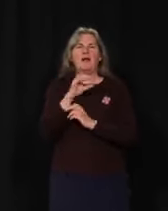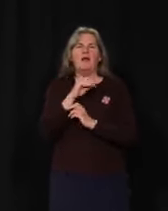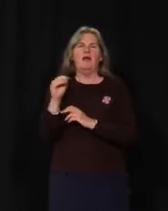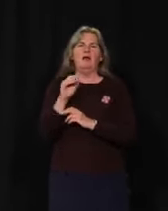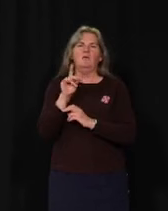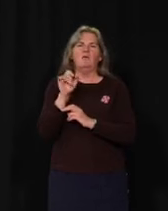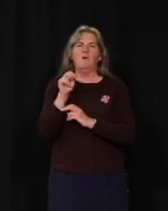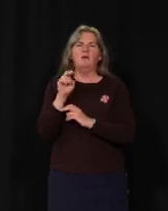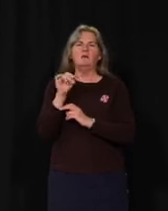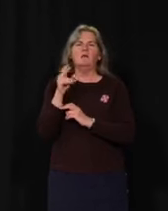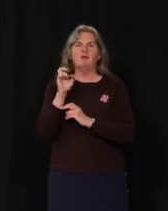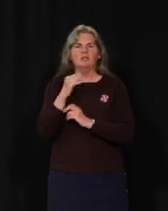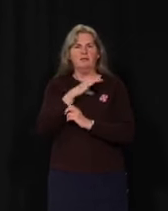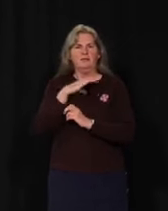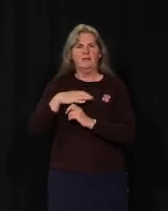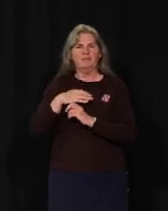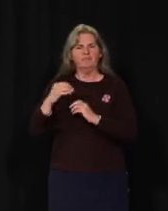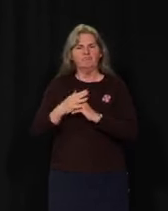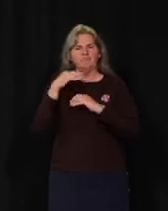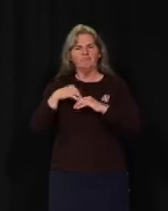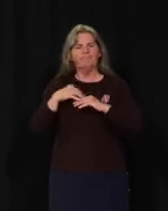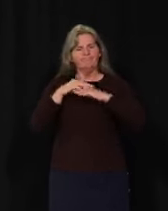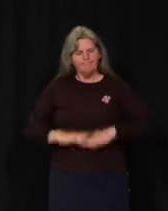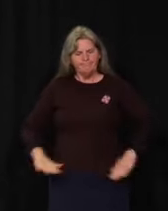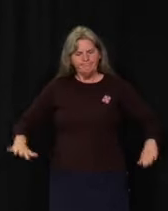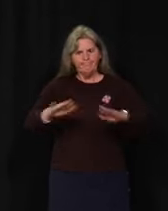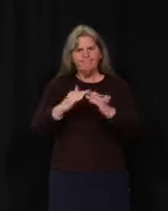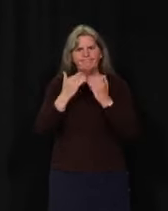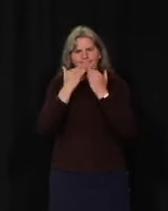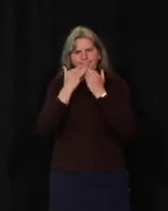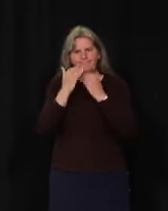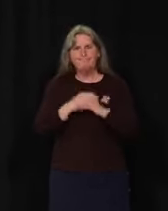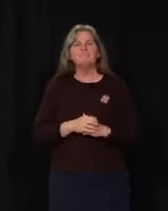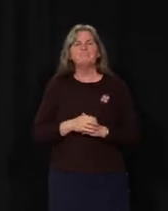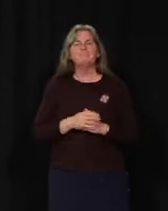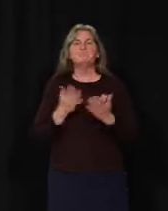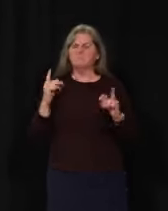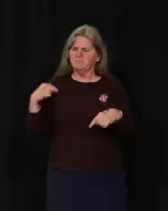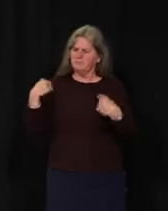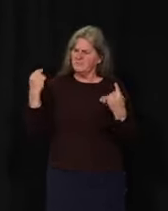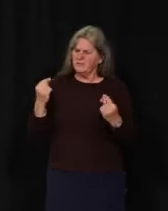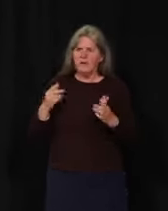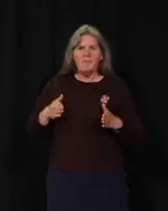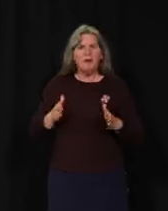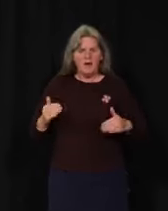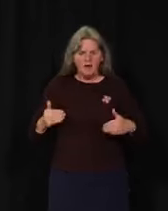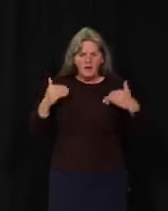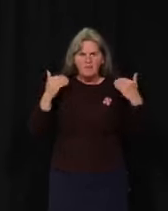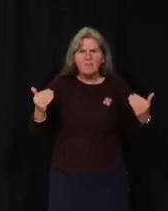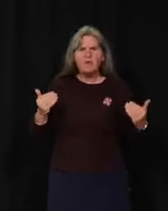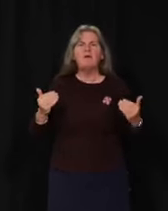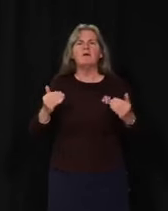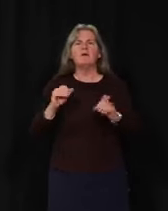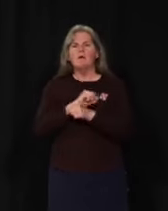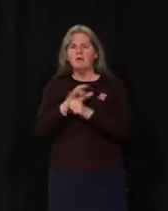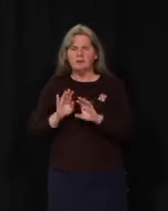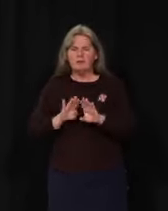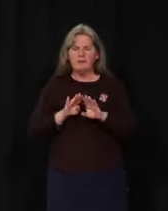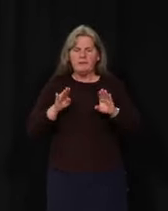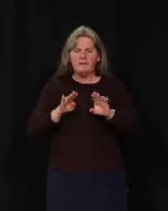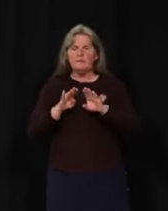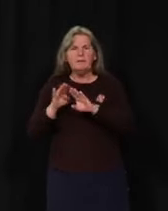Council. Today, I'm happy to provide an update on where we are on our path forward plan for lifting COVID-19